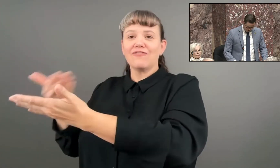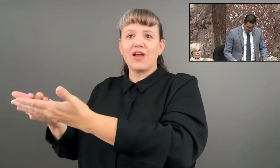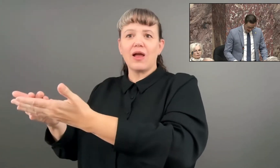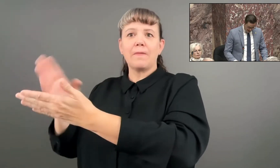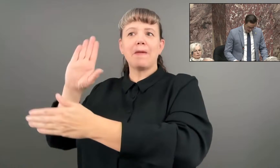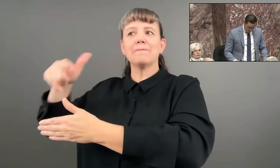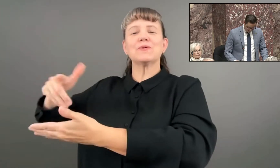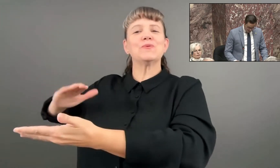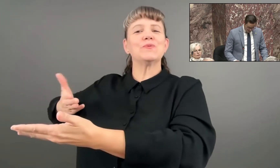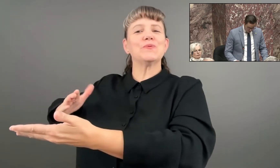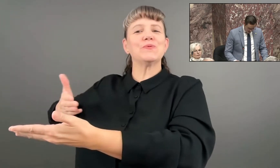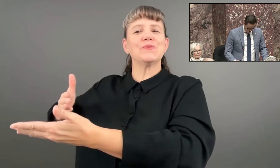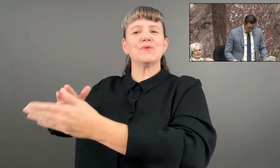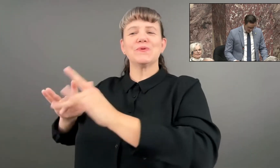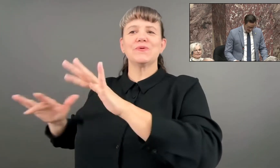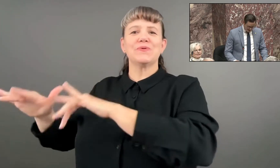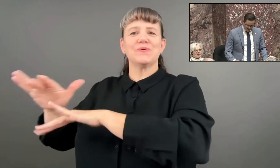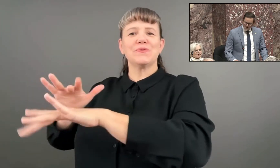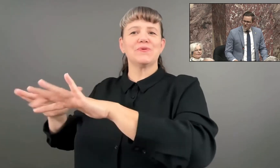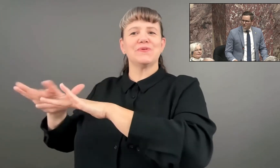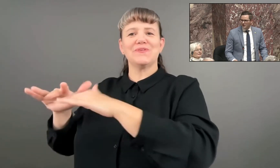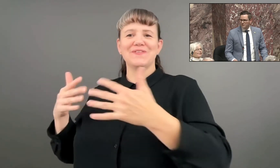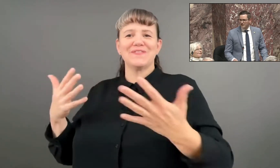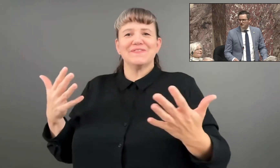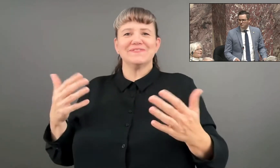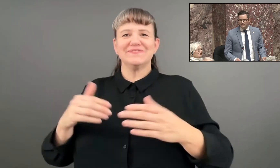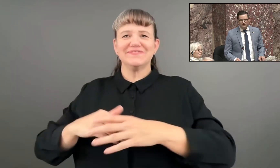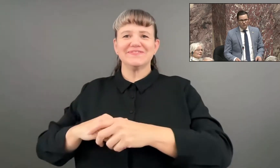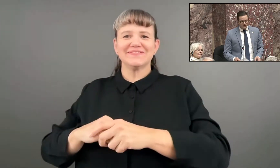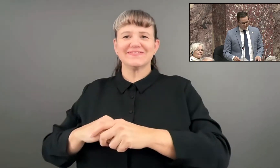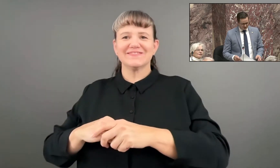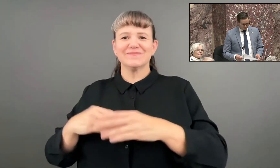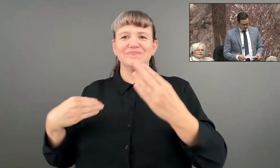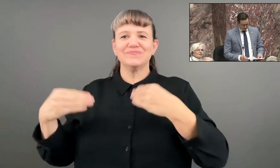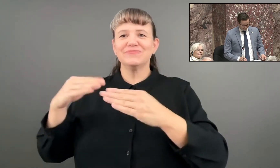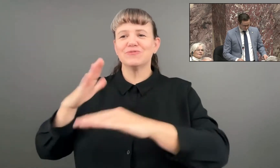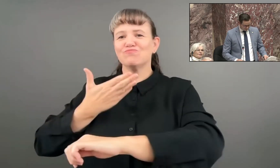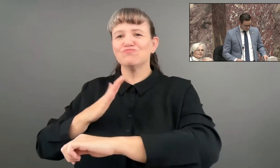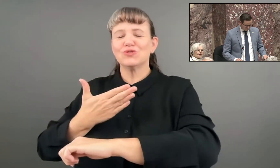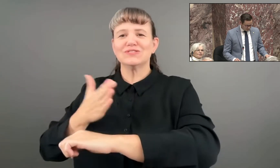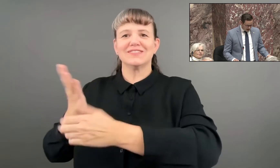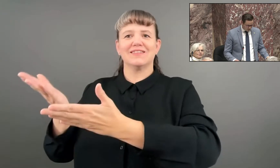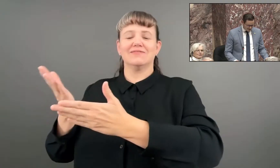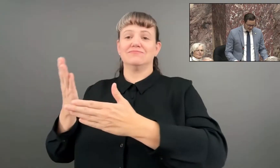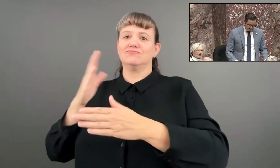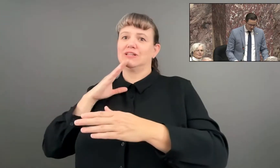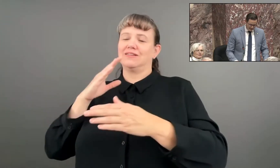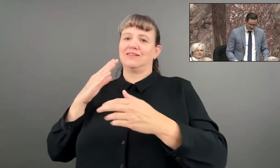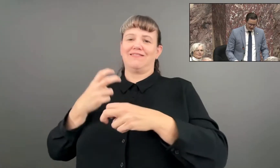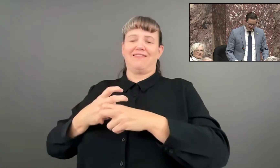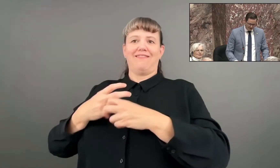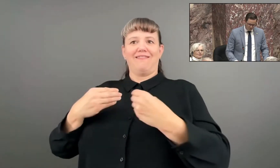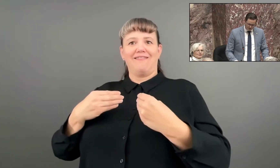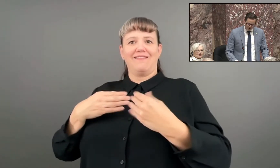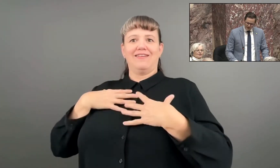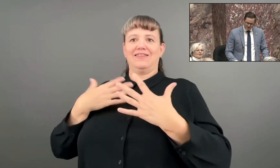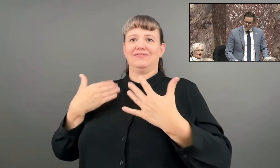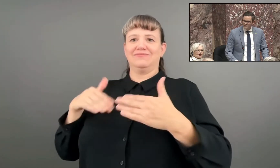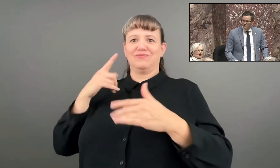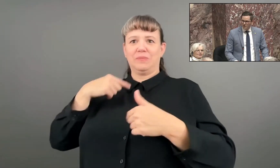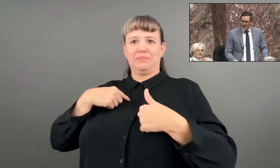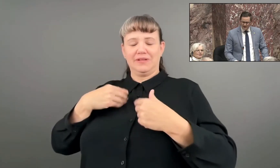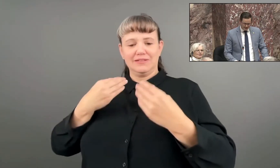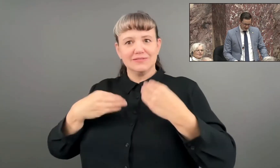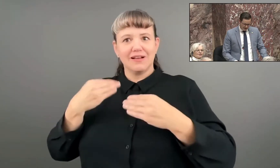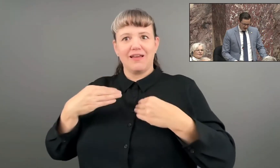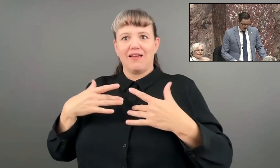diet, but it was an incredible day, cheered on by a community full of spirit. I want to sincerely thank the Board of Directors